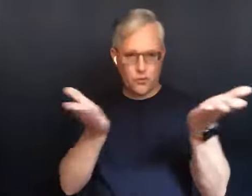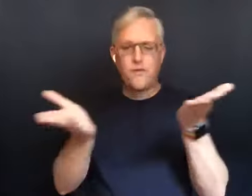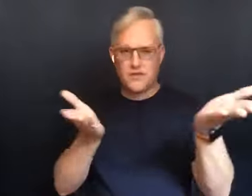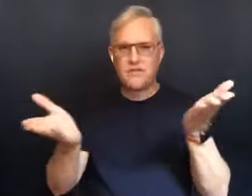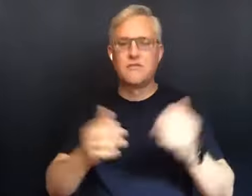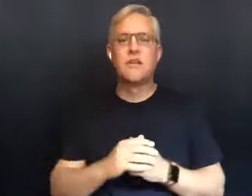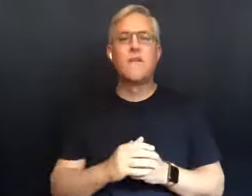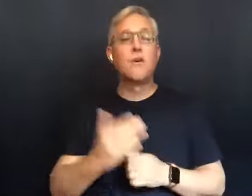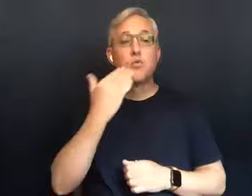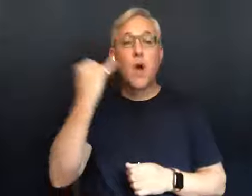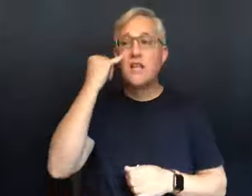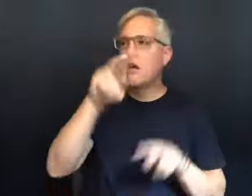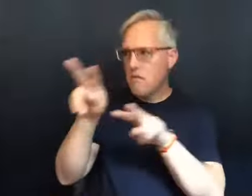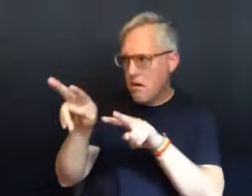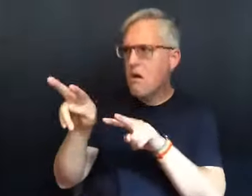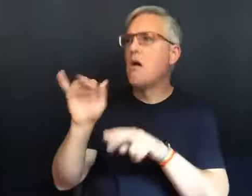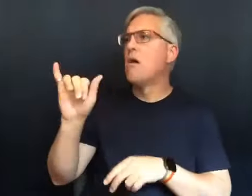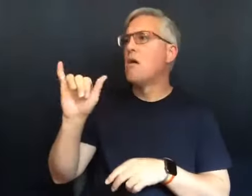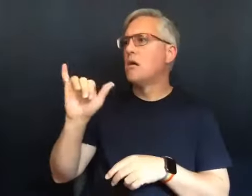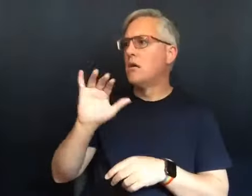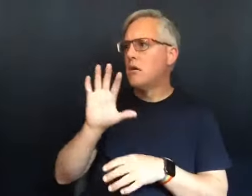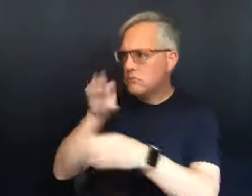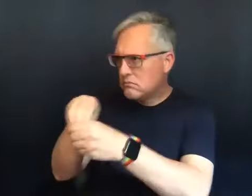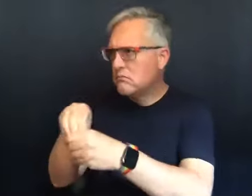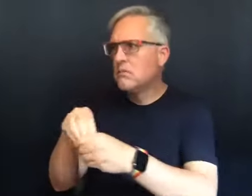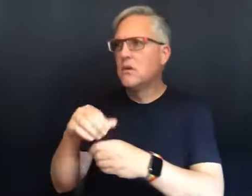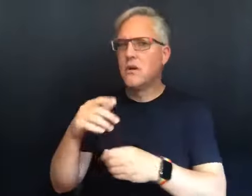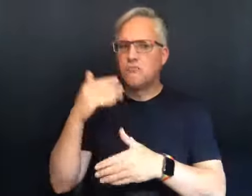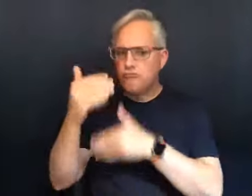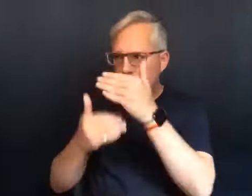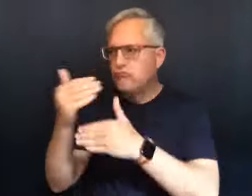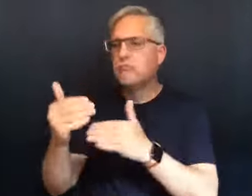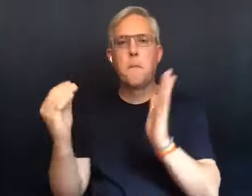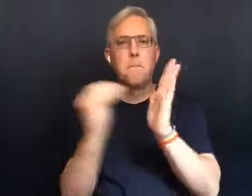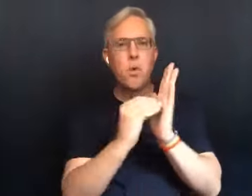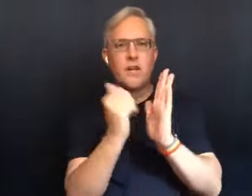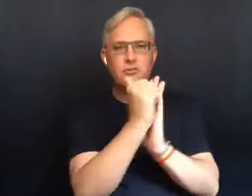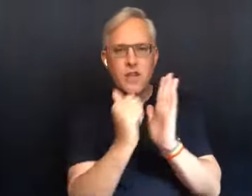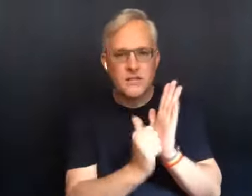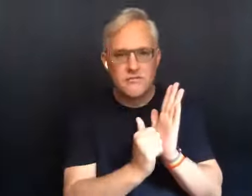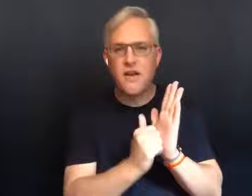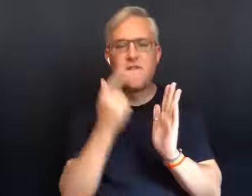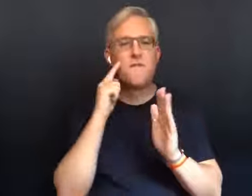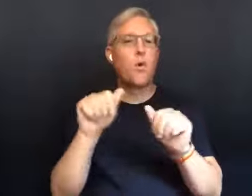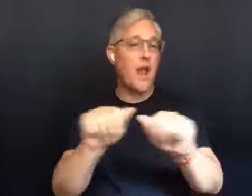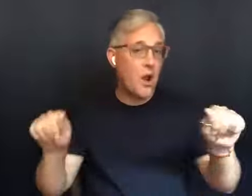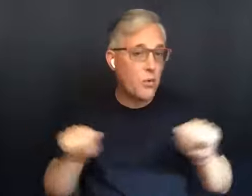got a service sponsor or somebody that's into service, and they hear that and they get a good idea, and they go through the process